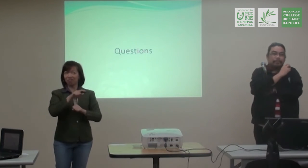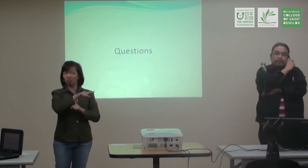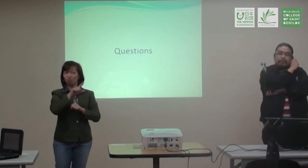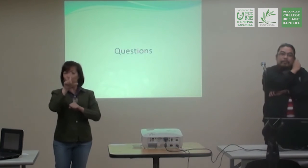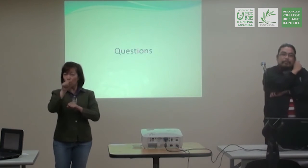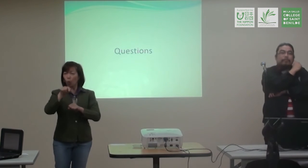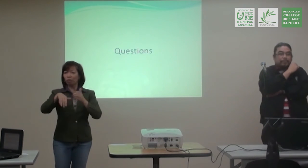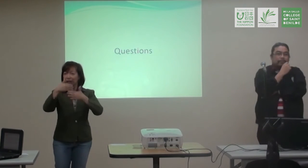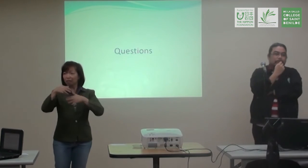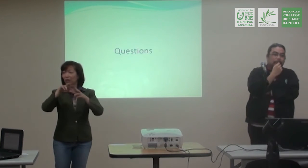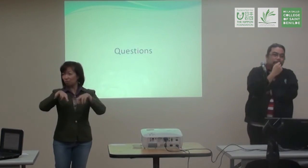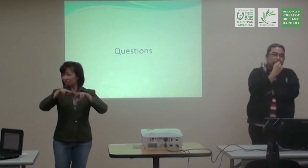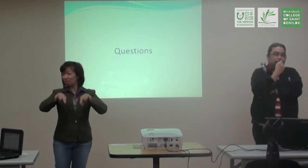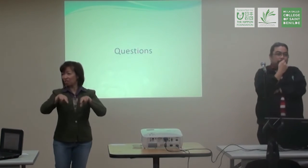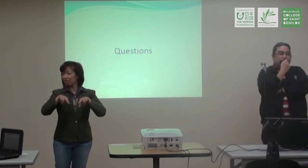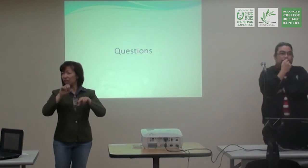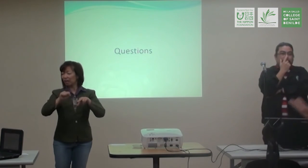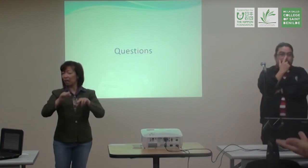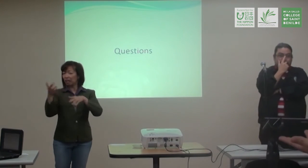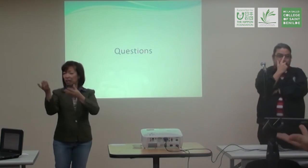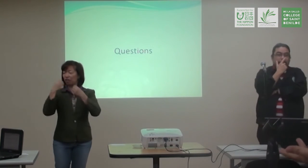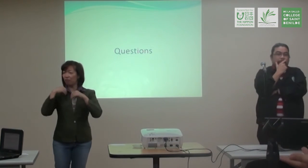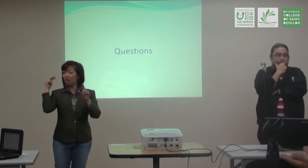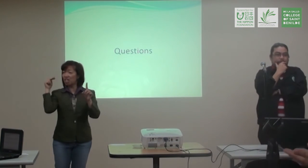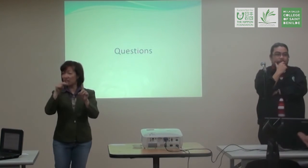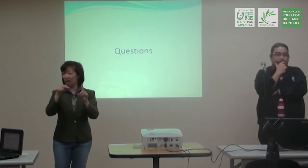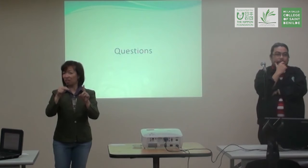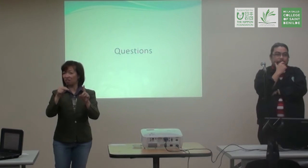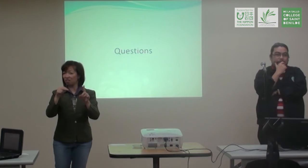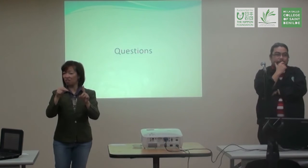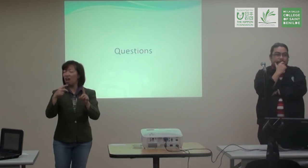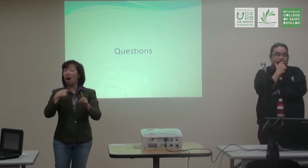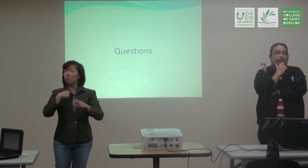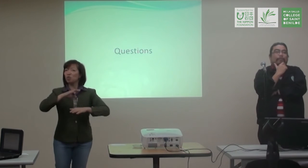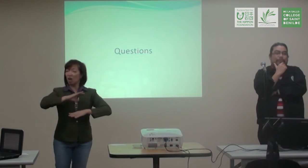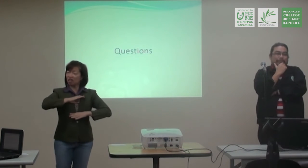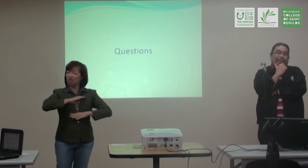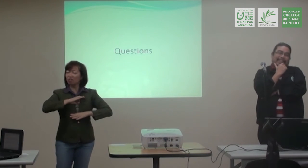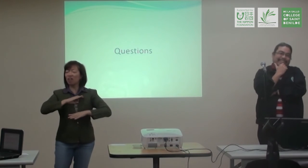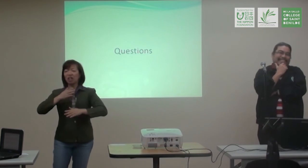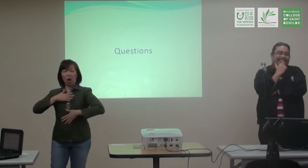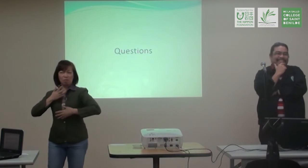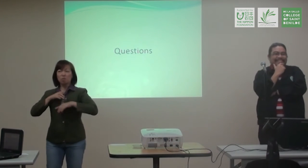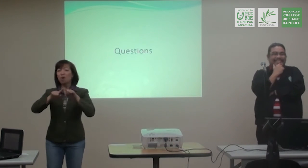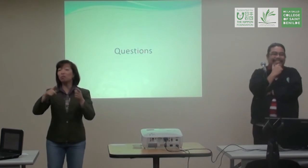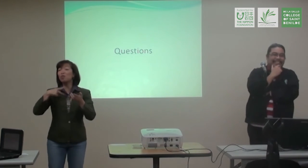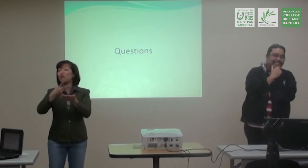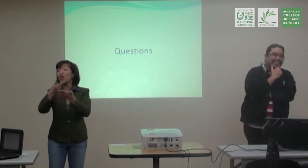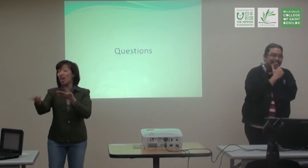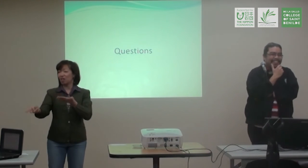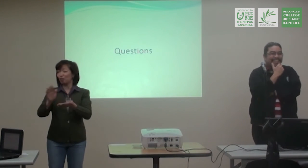also give an insight as to, I'm satisfied and happy, but you know they're all failing.